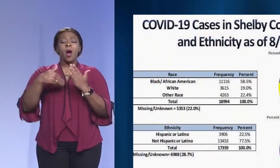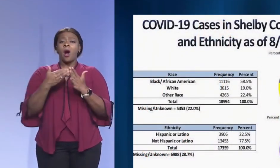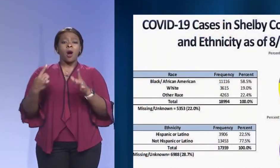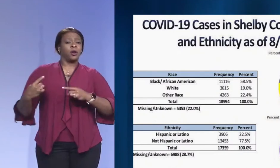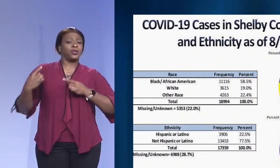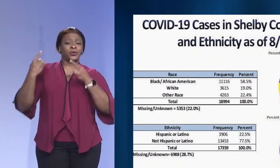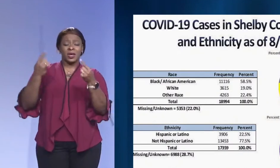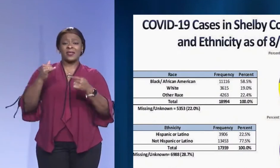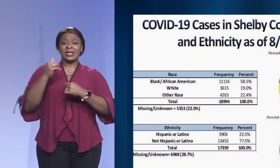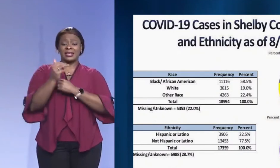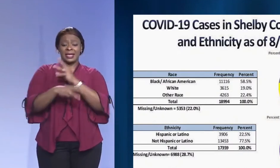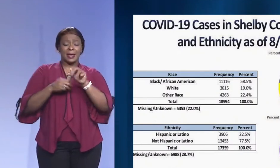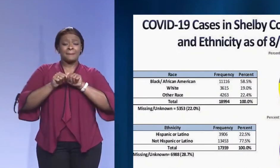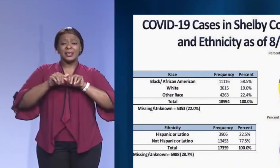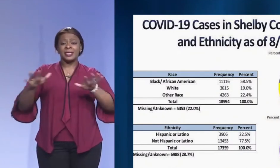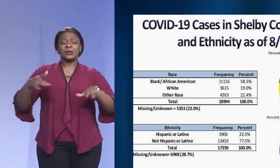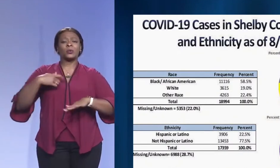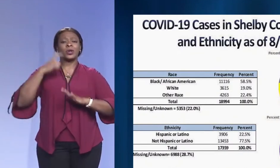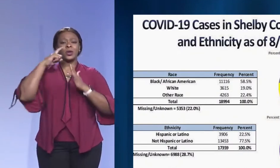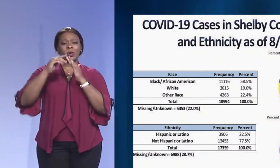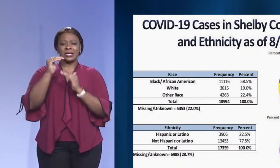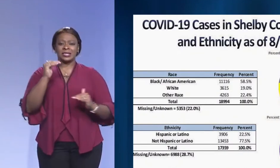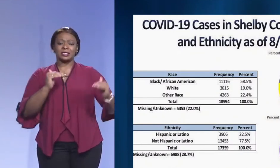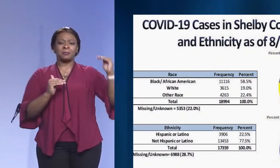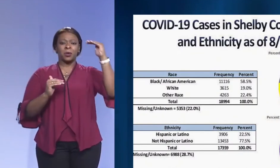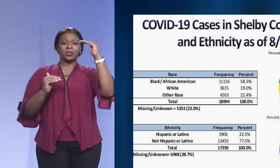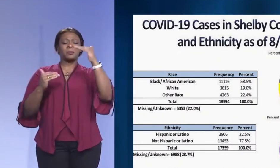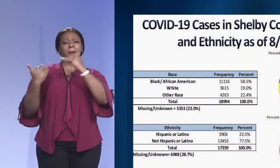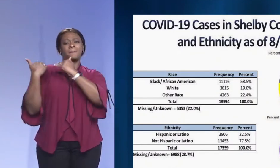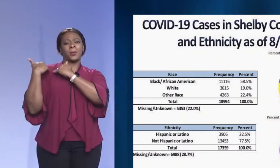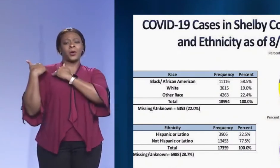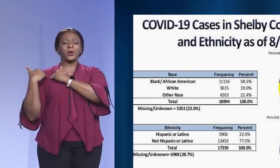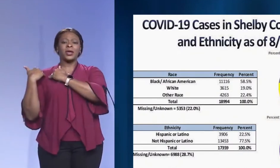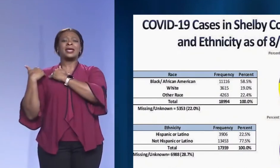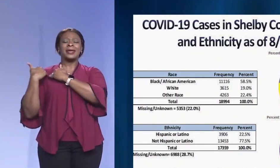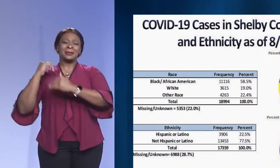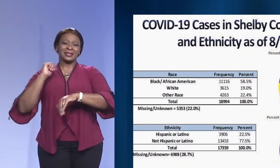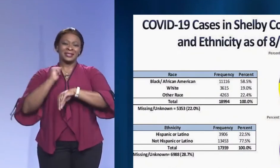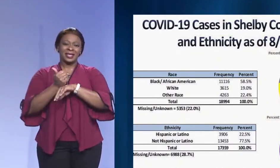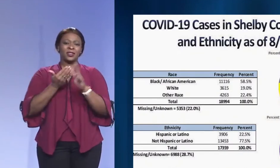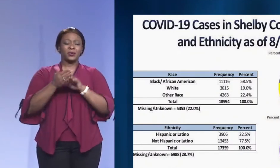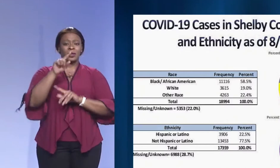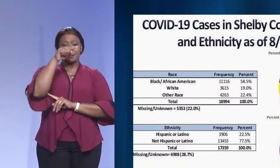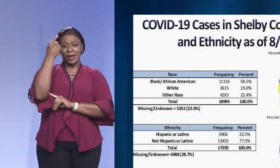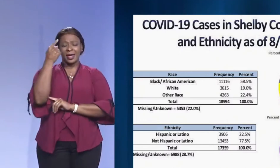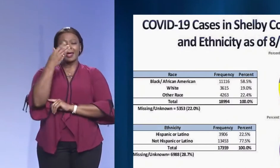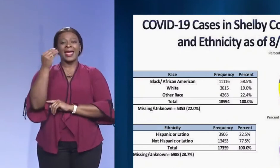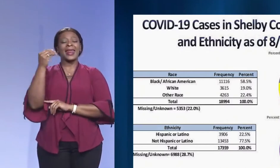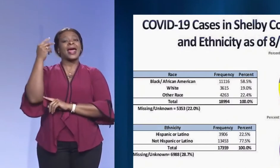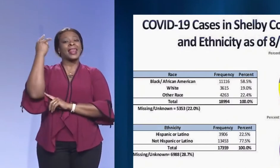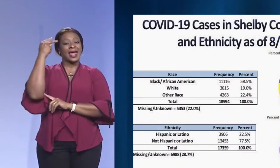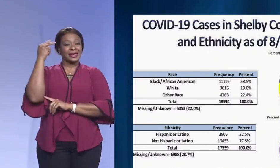the epidemic, we've seen a disproportionate burden that was borne by our Black and Latino